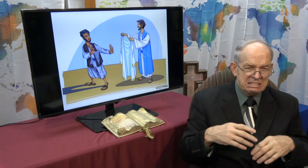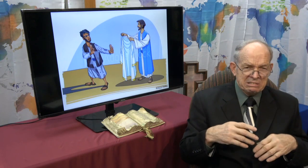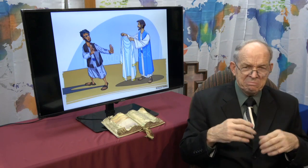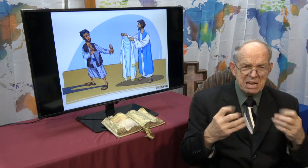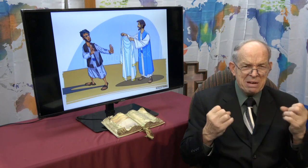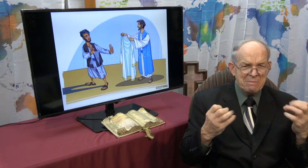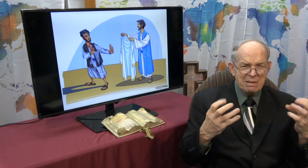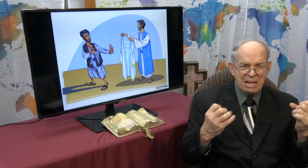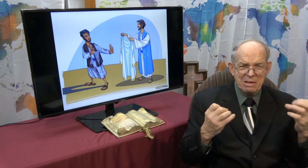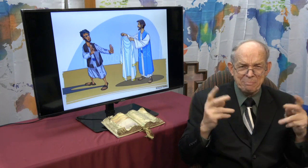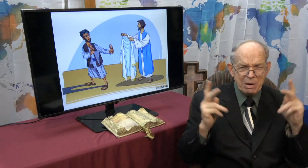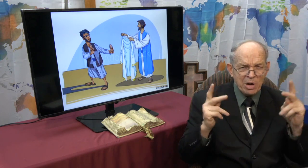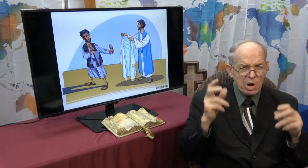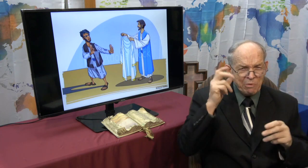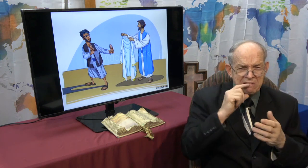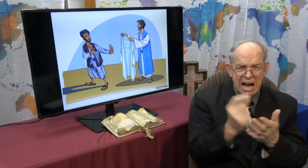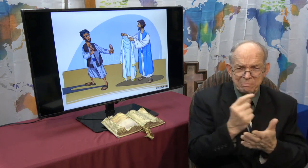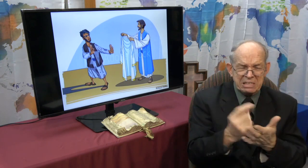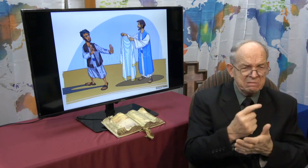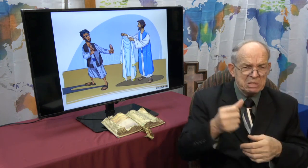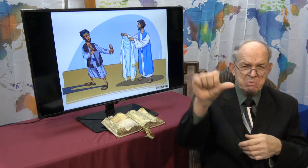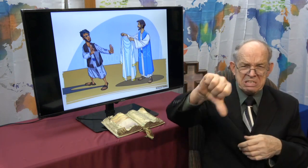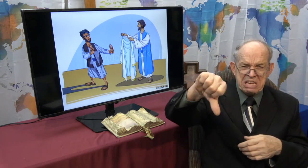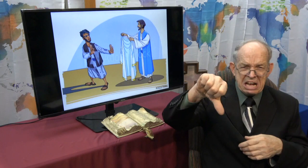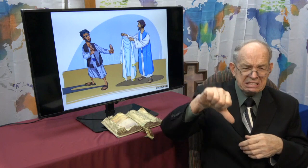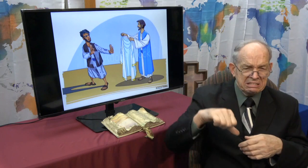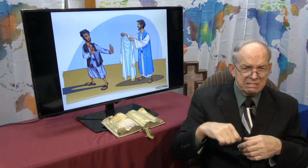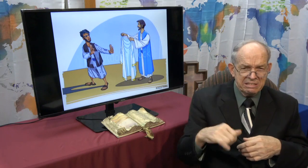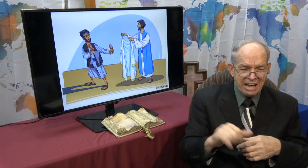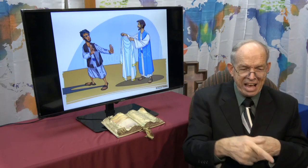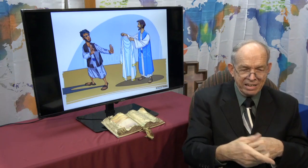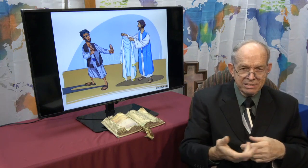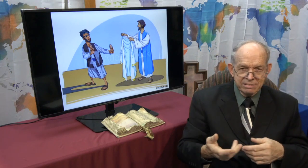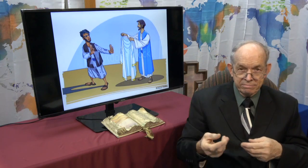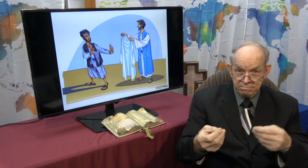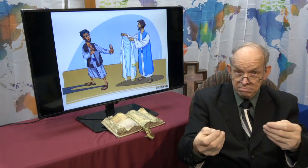Yeah. Man, people heard the gospel with death. Not that.